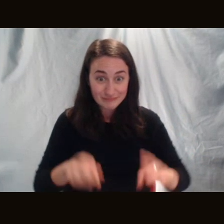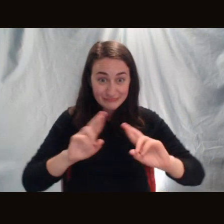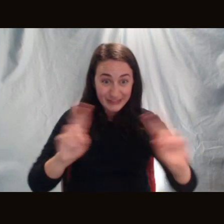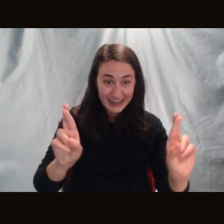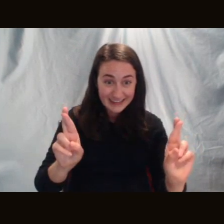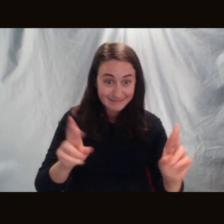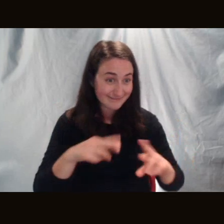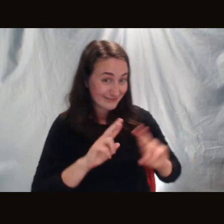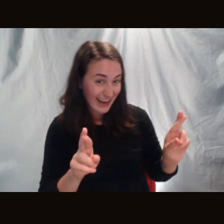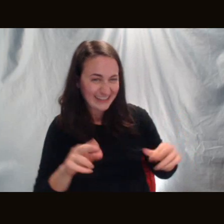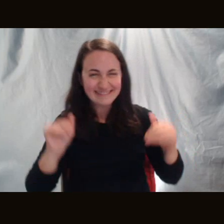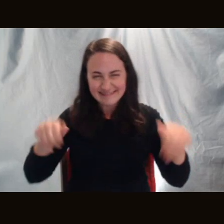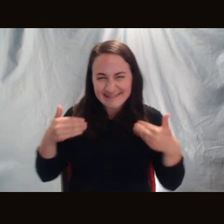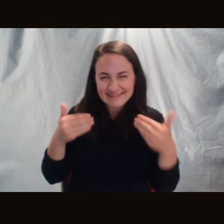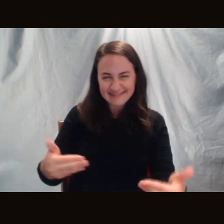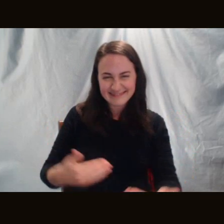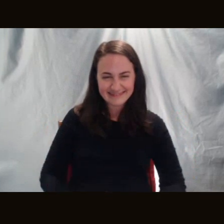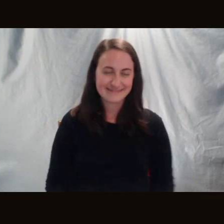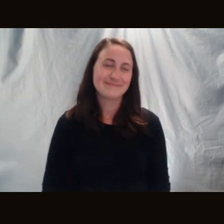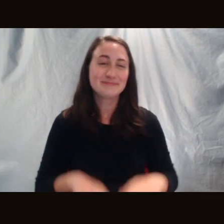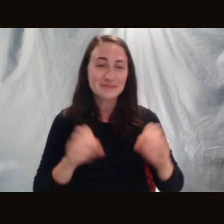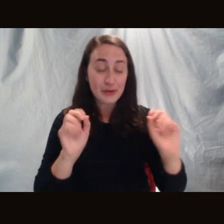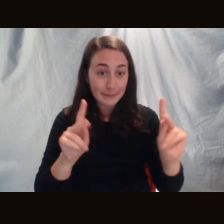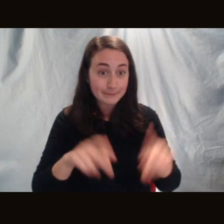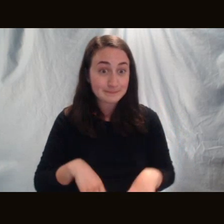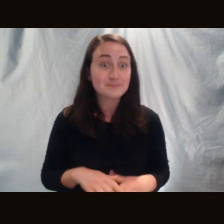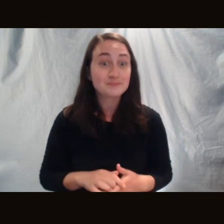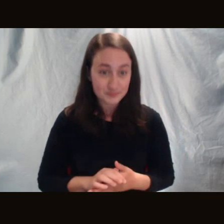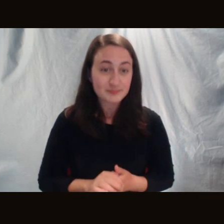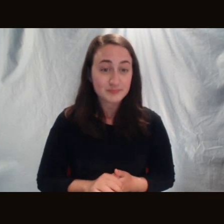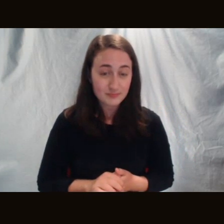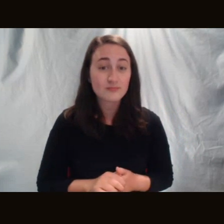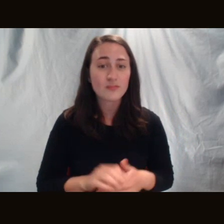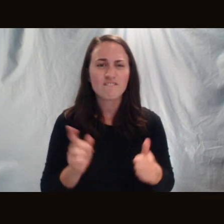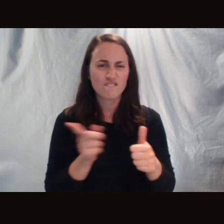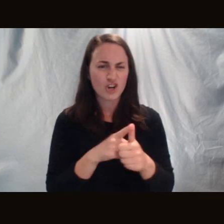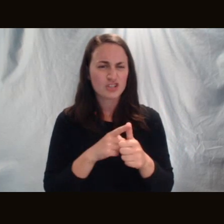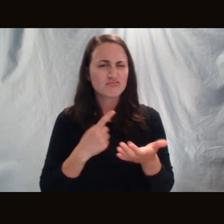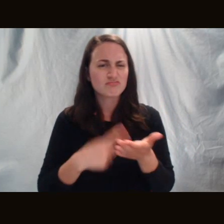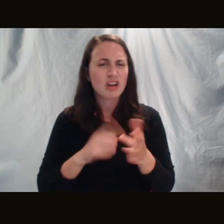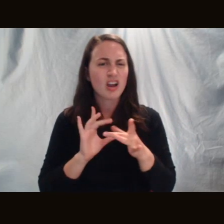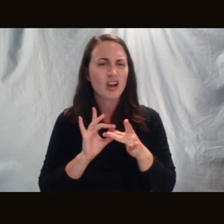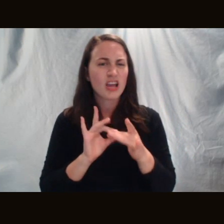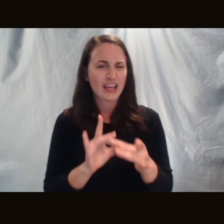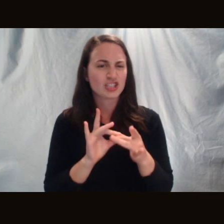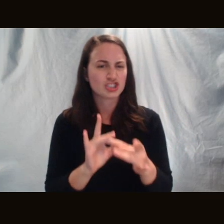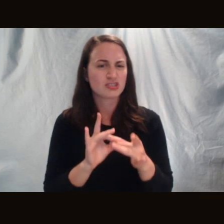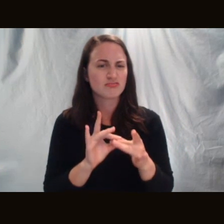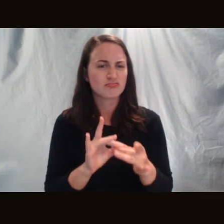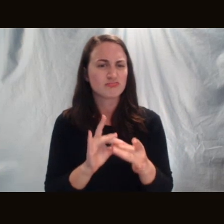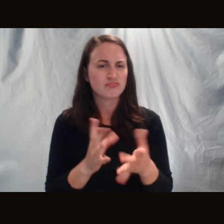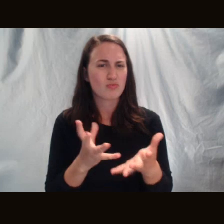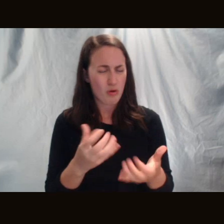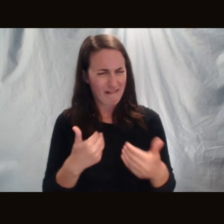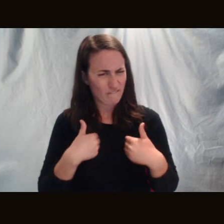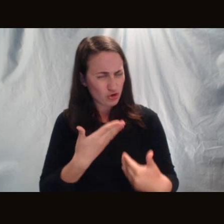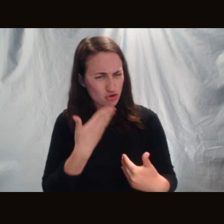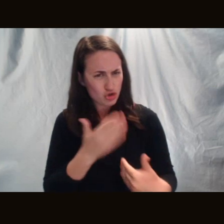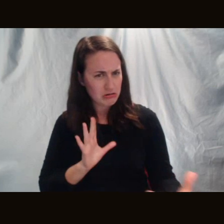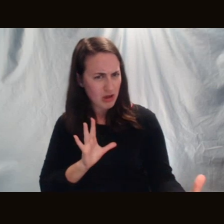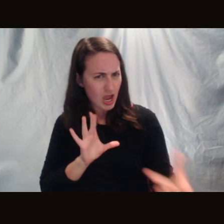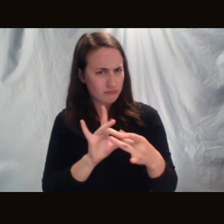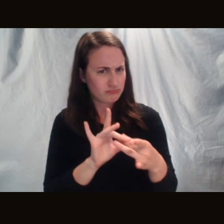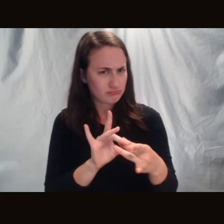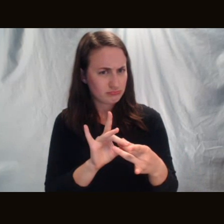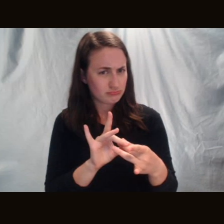You ready? Let's go. Let's do it. All right. So first things first, connection. We mentioned that already. We want to have a good connection, and that